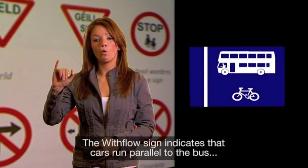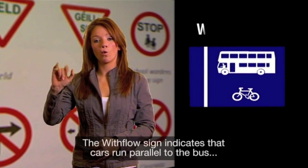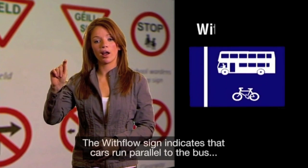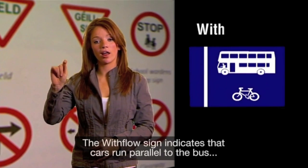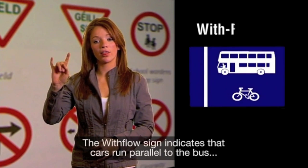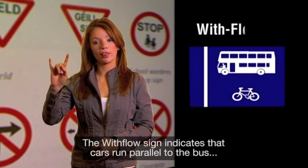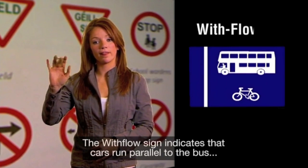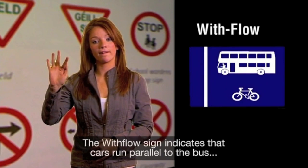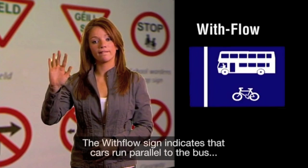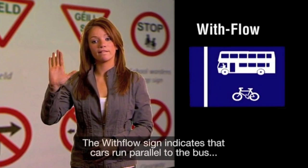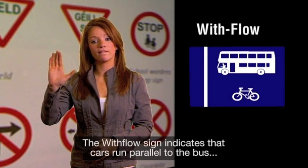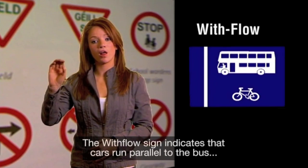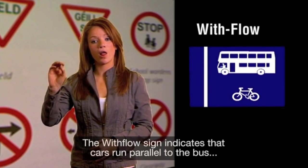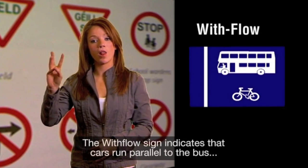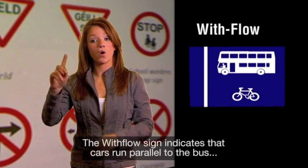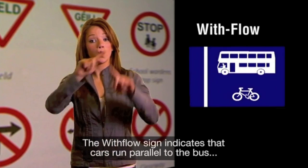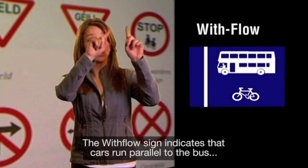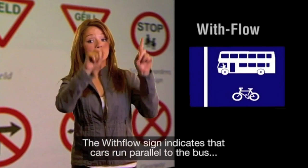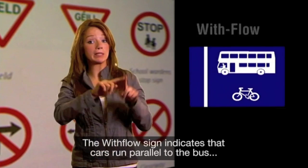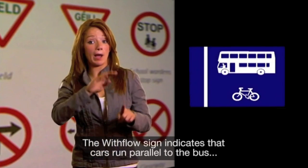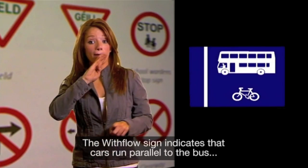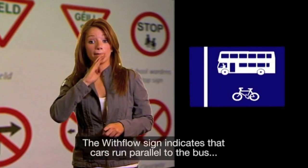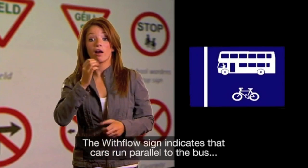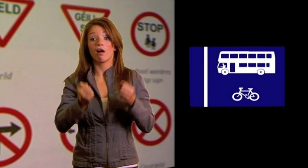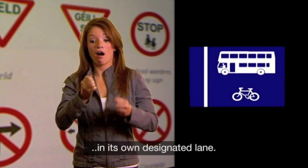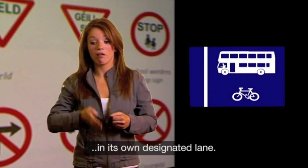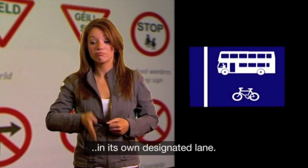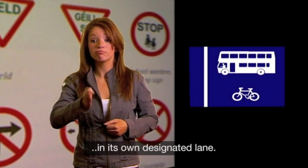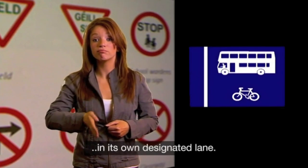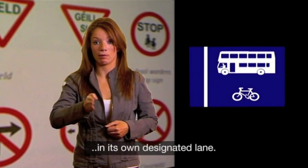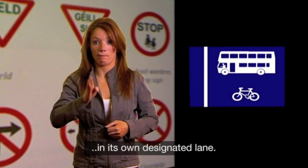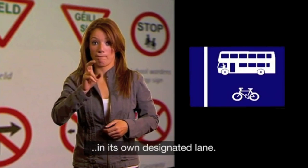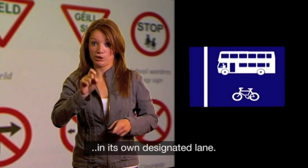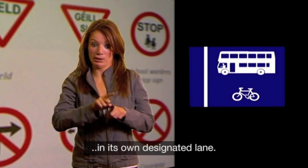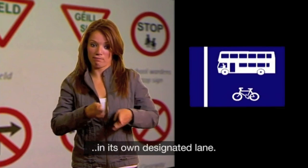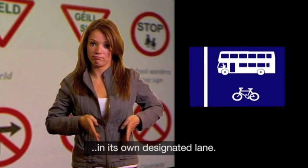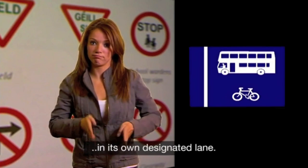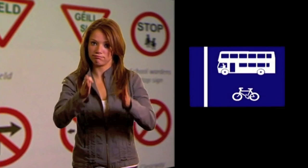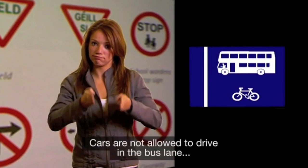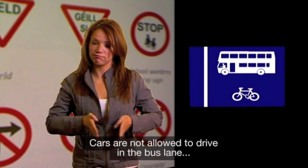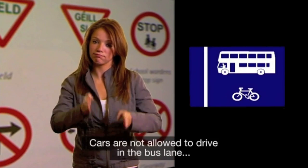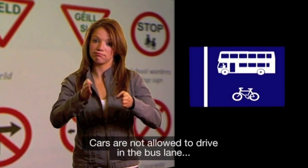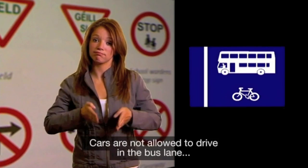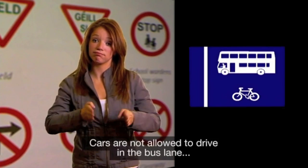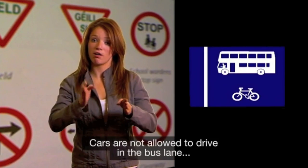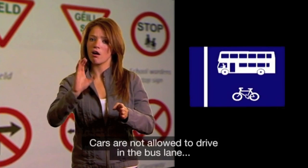The width flow sign indicates the cars run parallel to the bus in its own designated lane. Cars are not allowed to drive in the bus